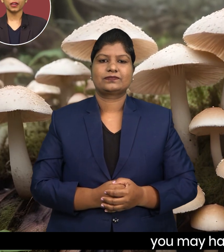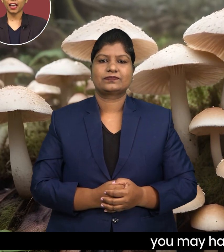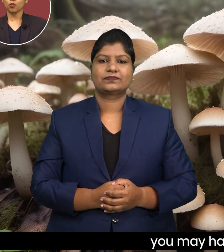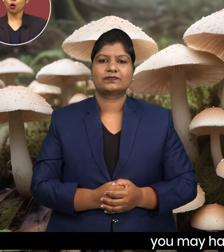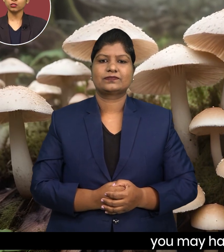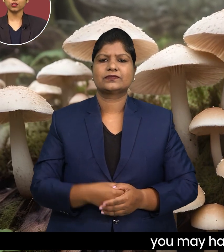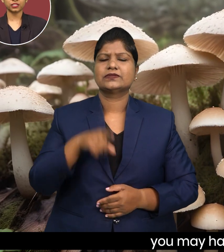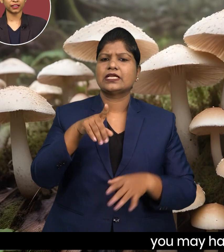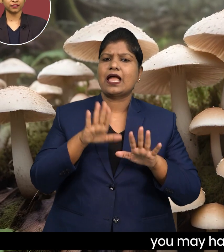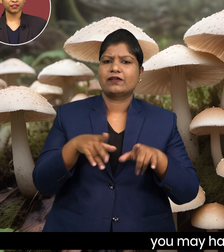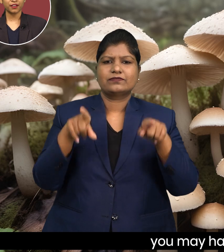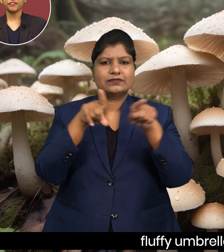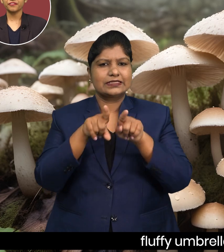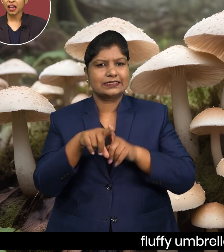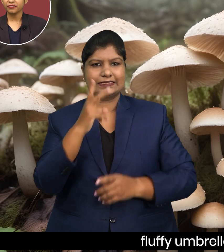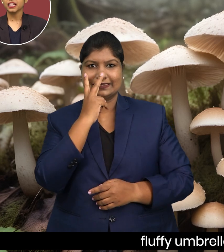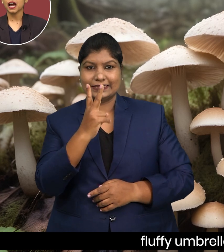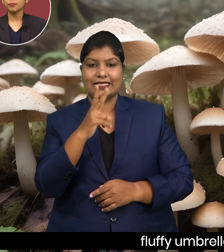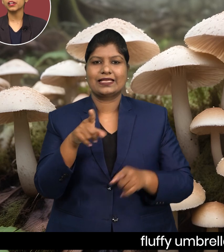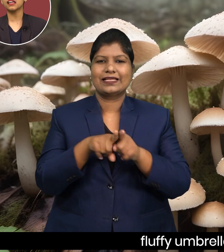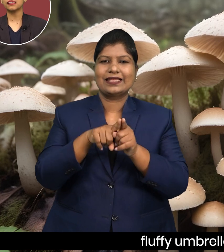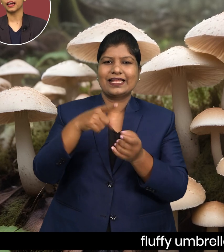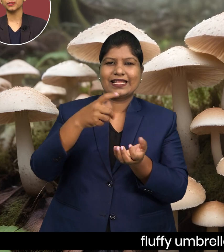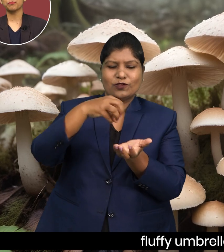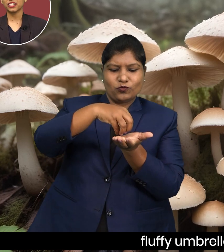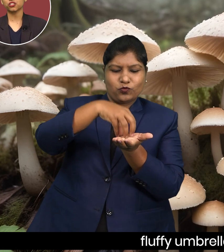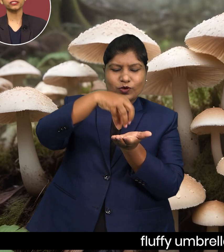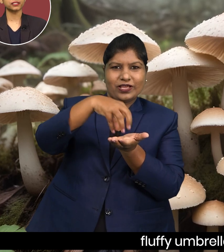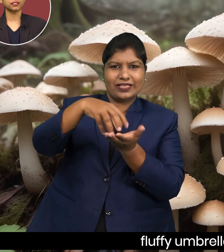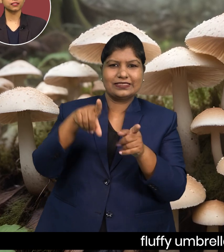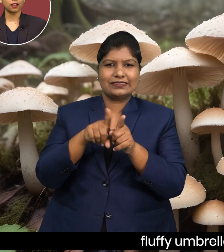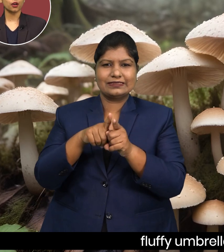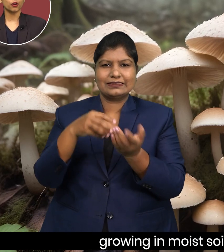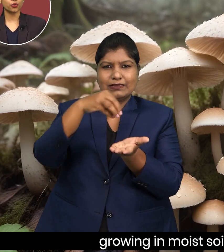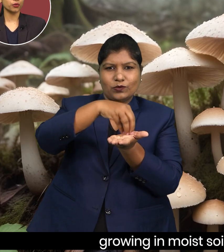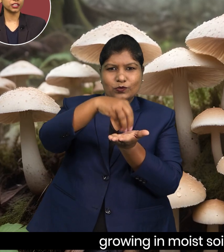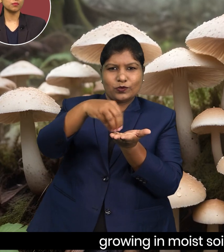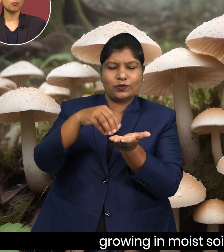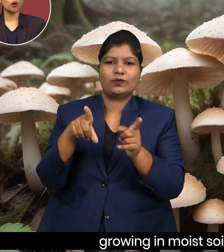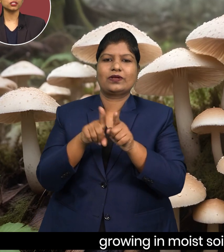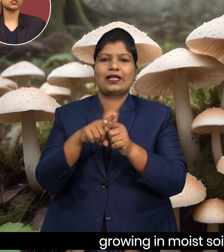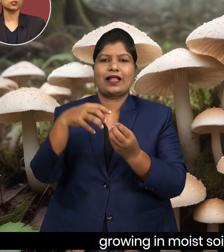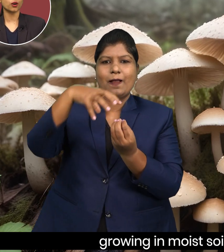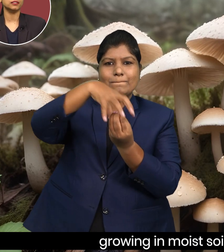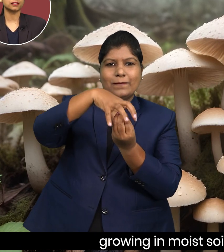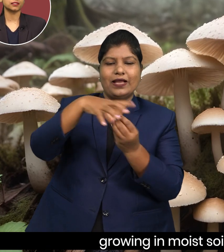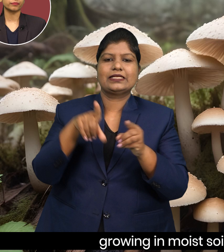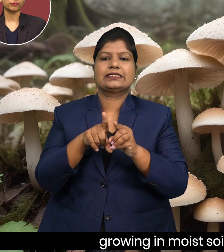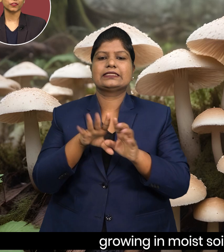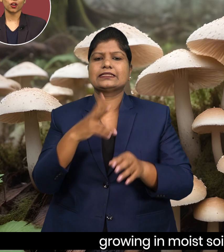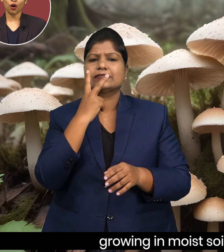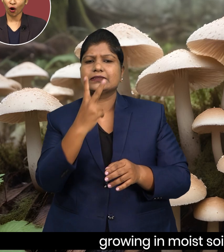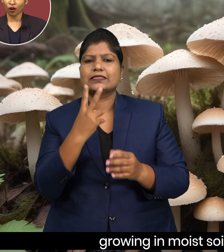you may have also seen fluffy umbrella-like patches growing in moist